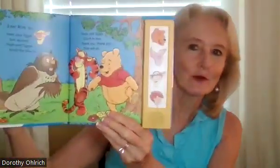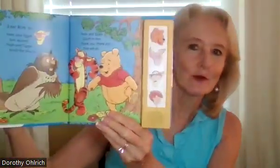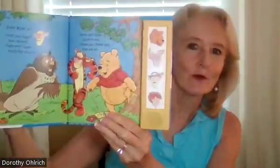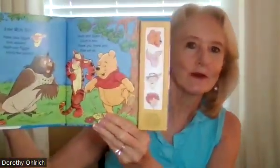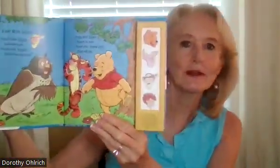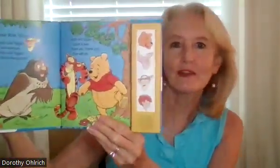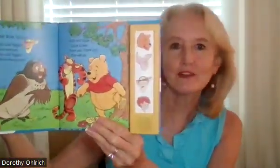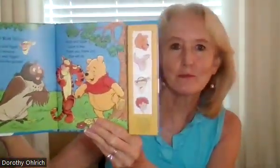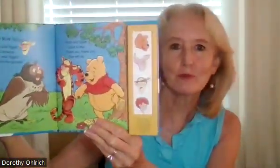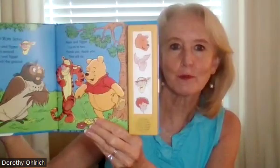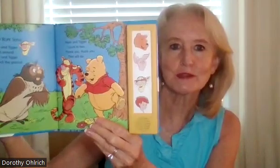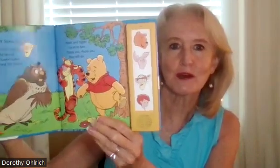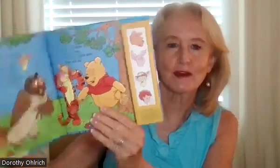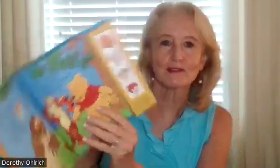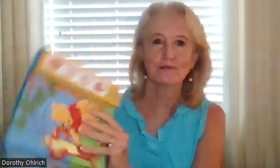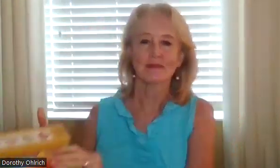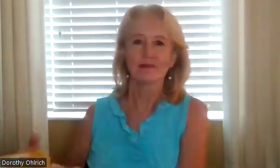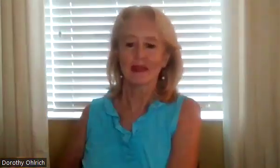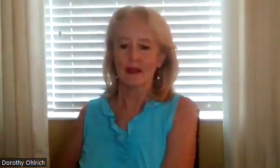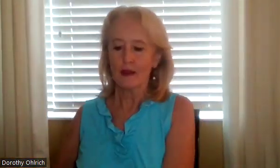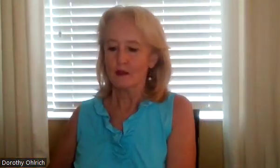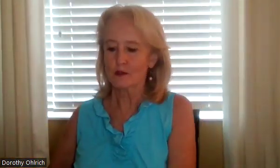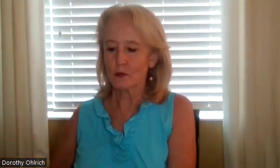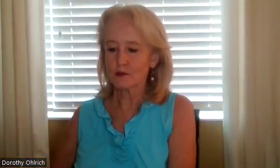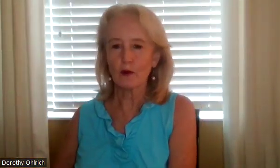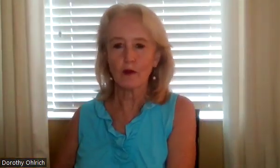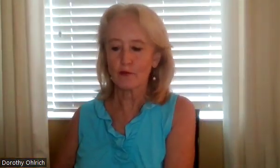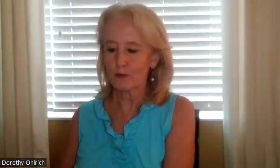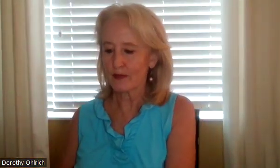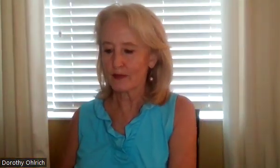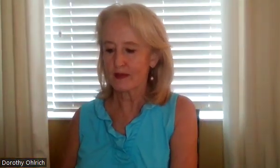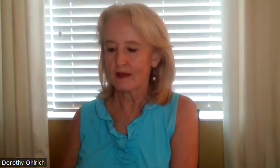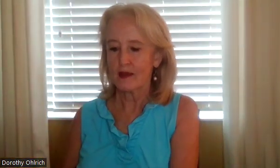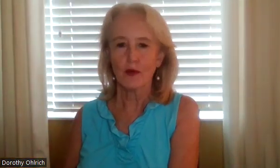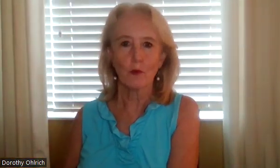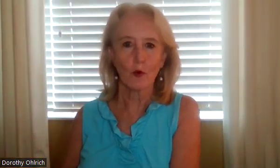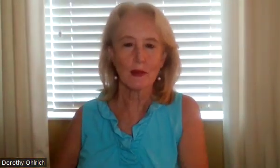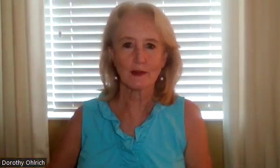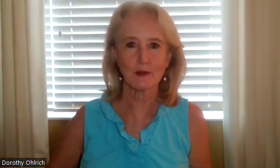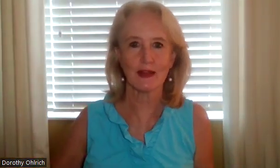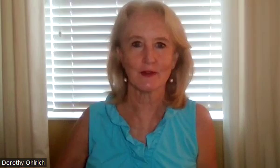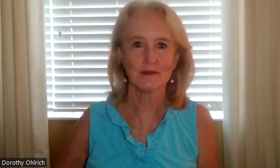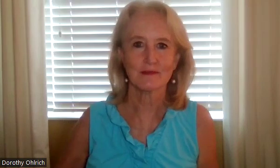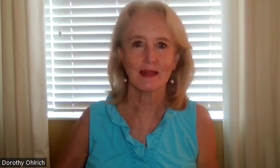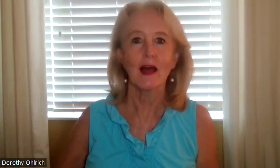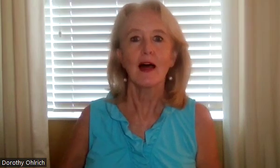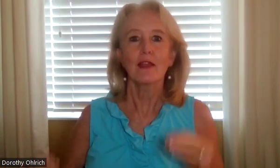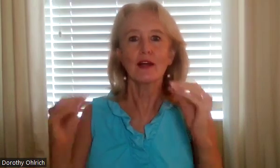Turn Around, the jump rope song. So we'll start off with The More We Get Together.